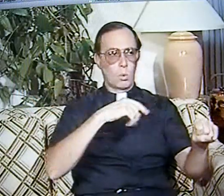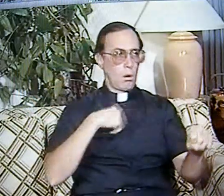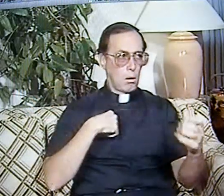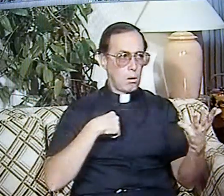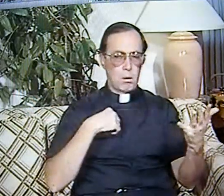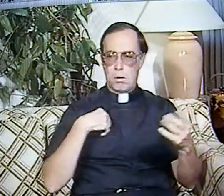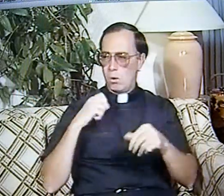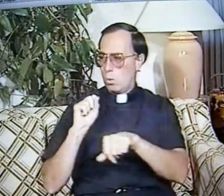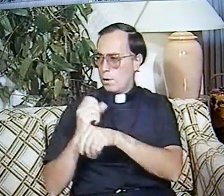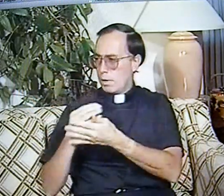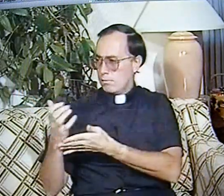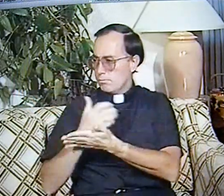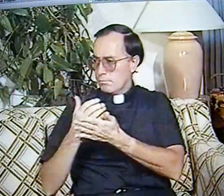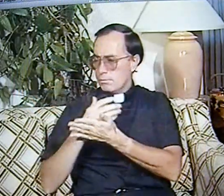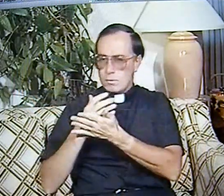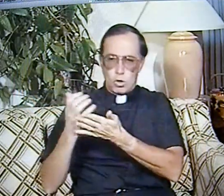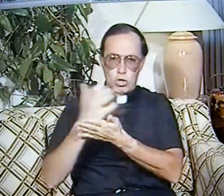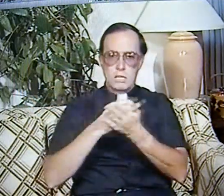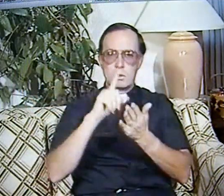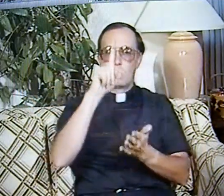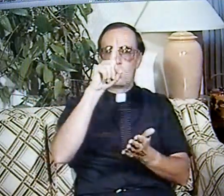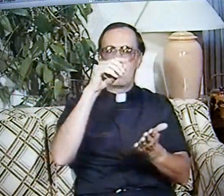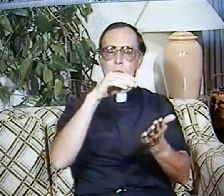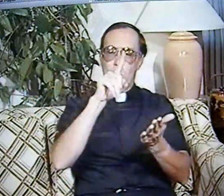The government took control of this area,